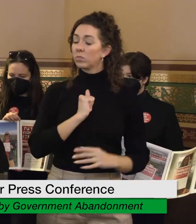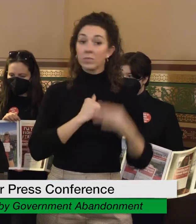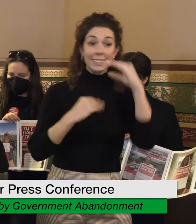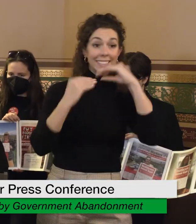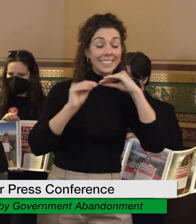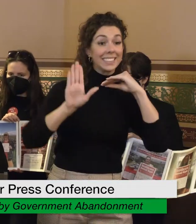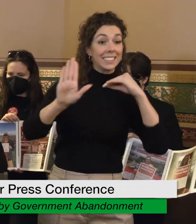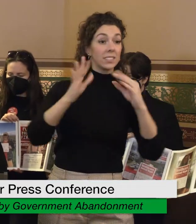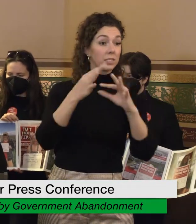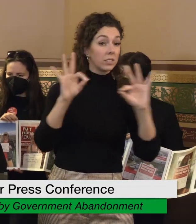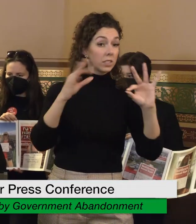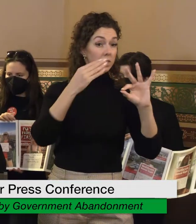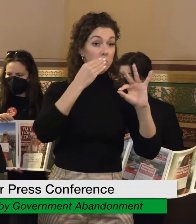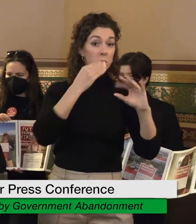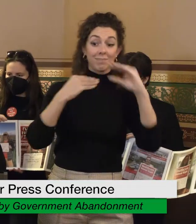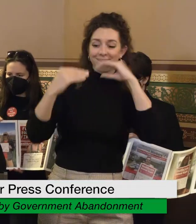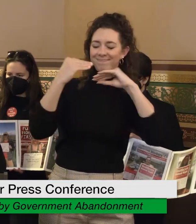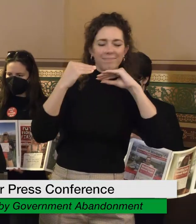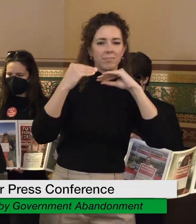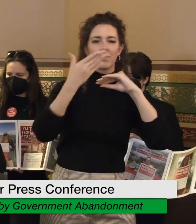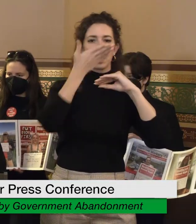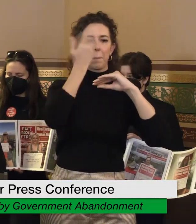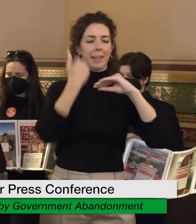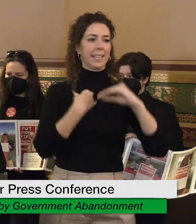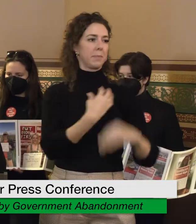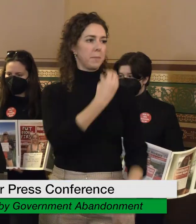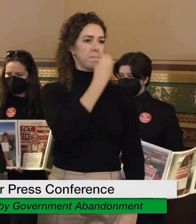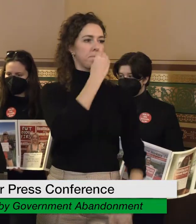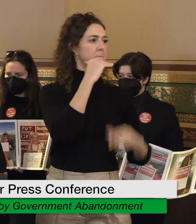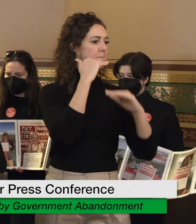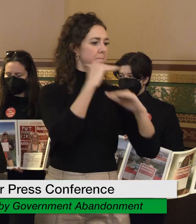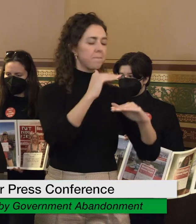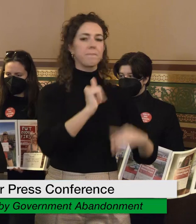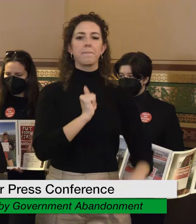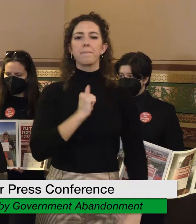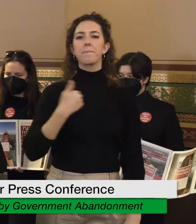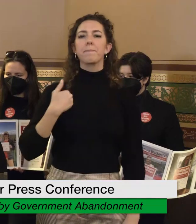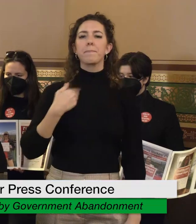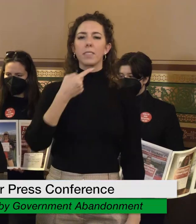free meals because of my diet, because I have gout.